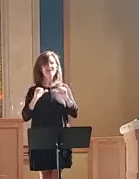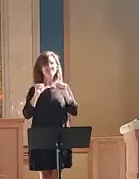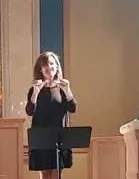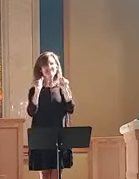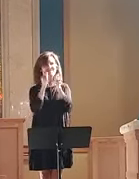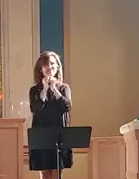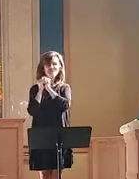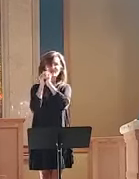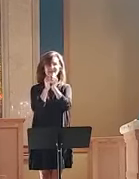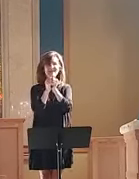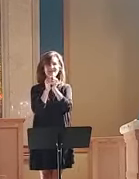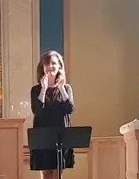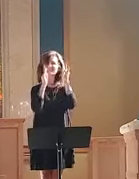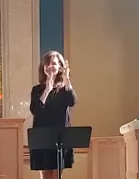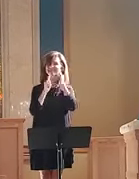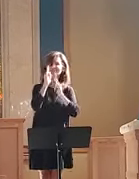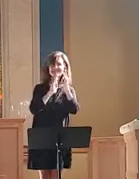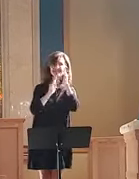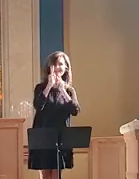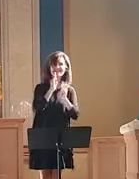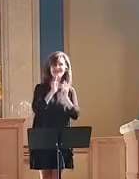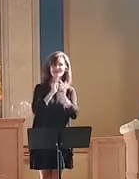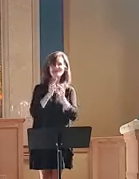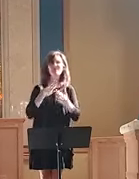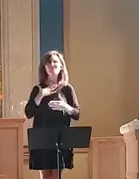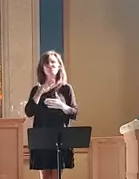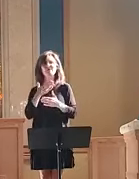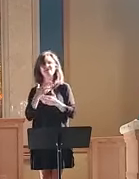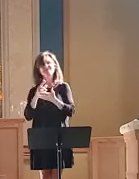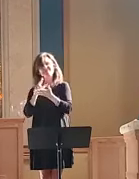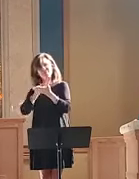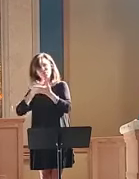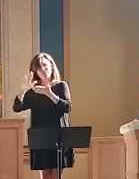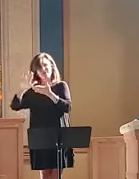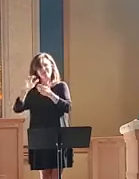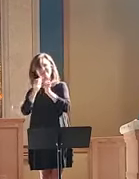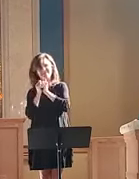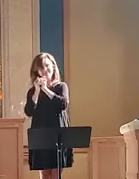together, still in love, and still willing to be holy.